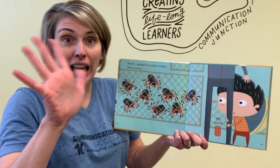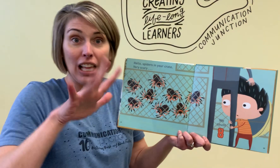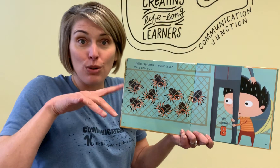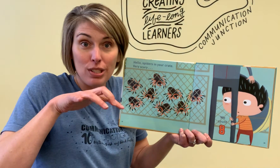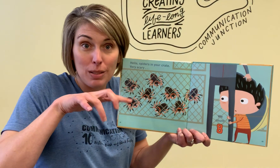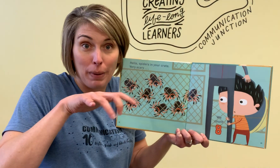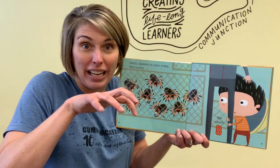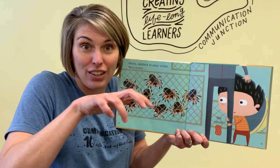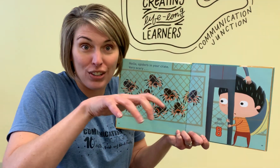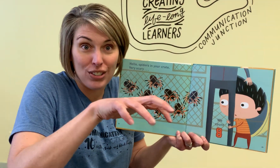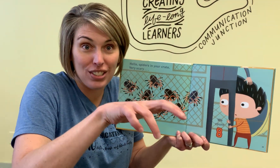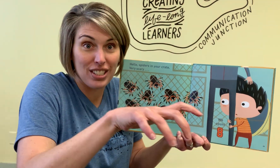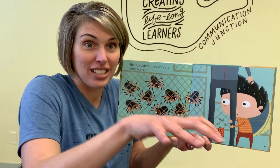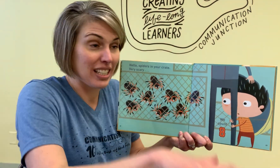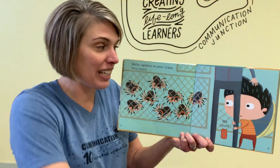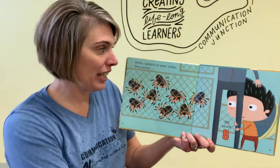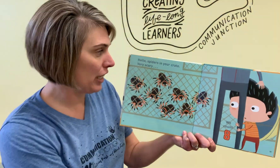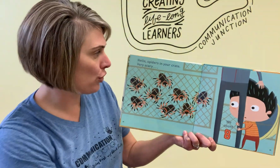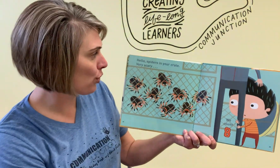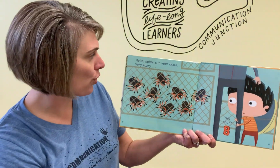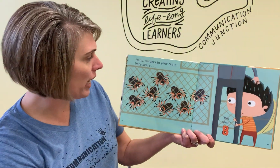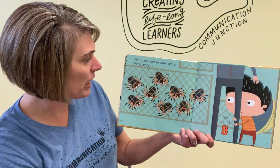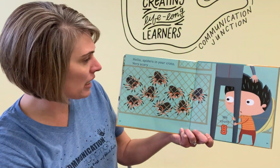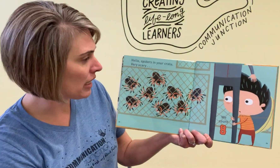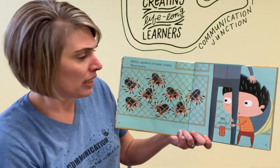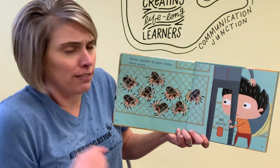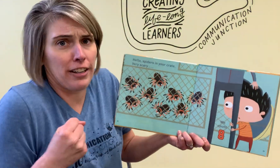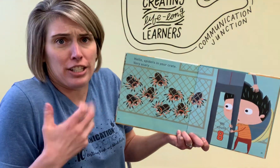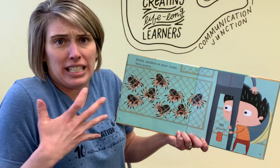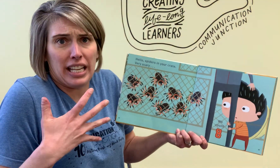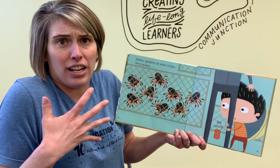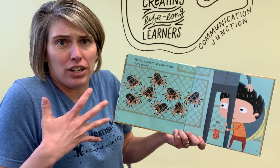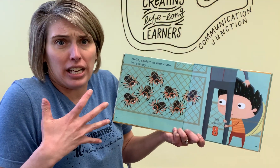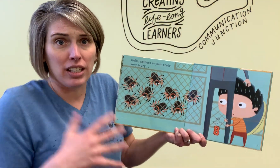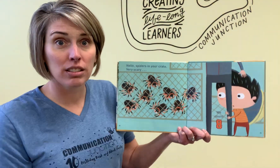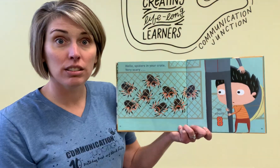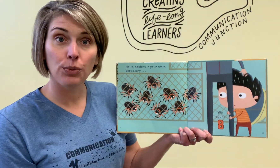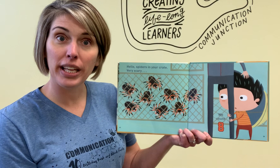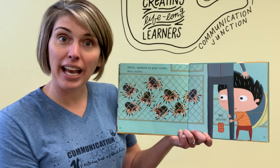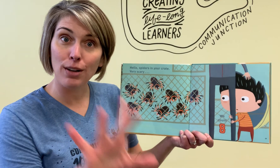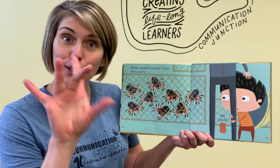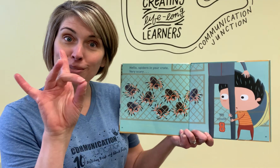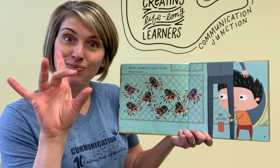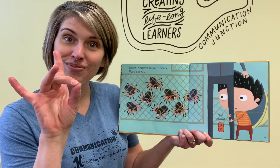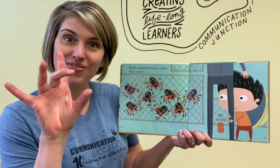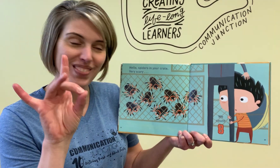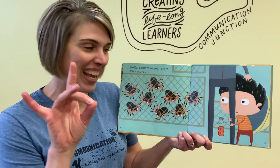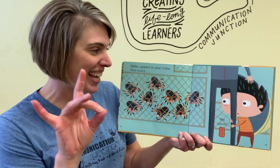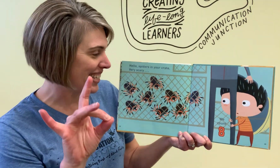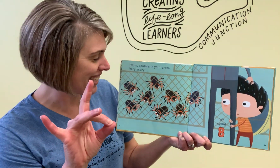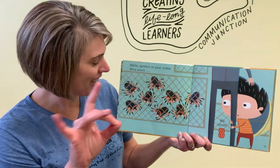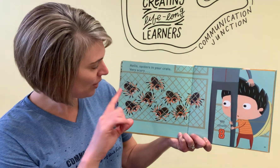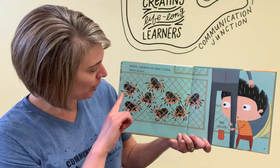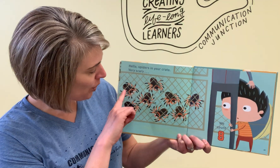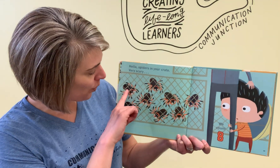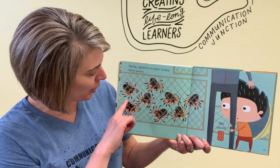Hello, spiders. In your crate, very scary. We count 8. 1,